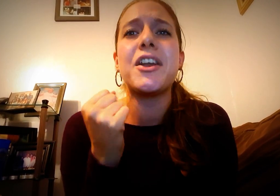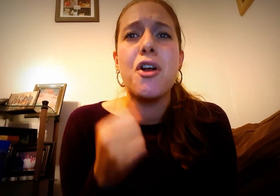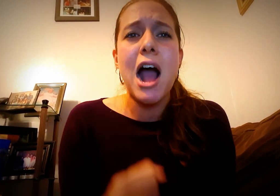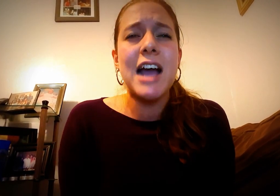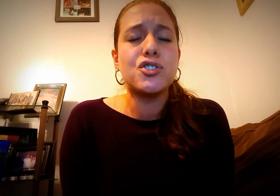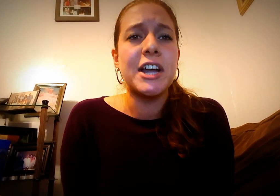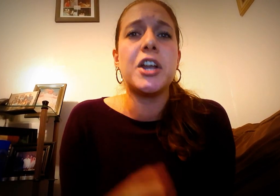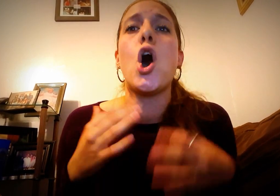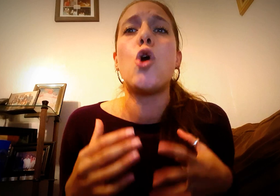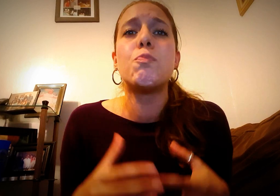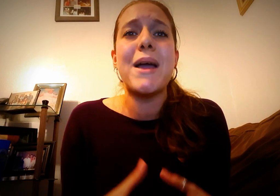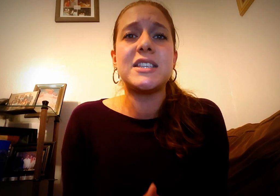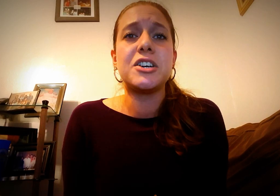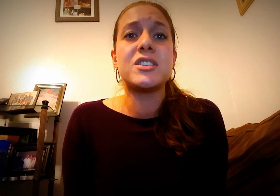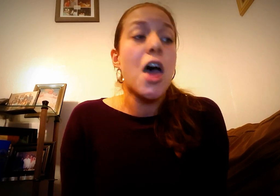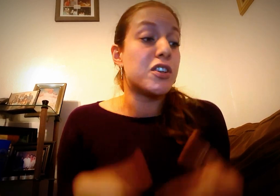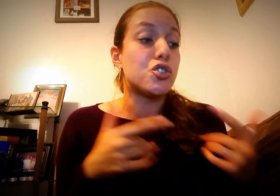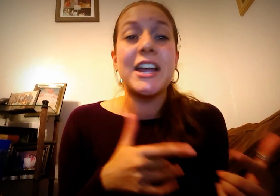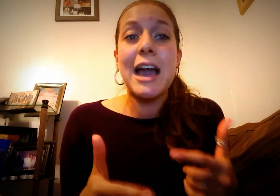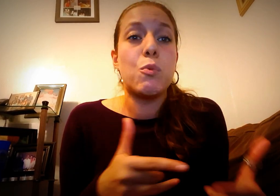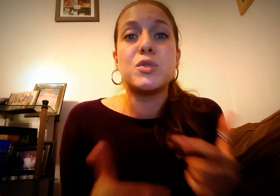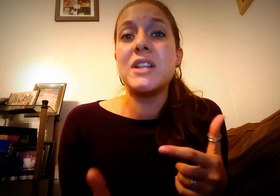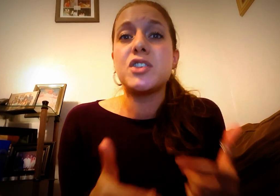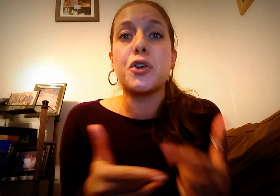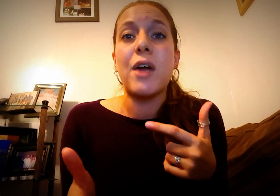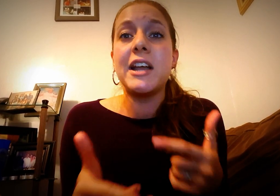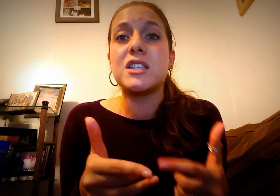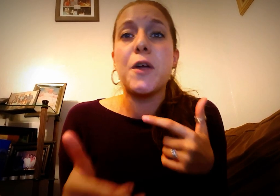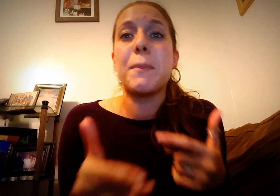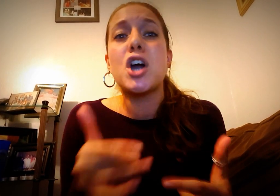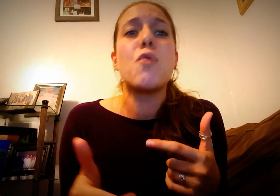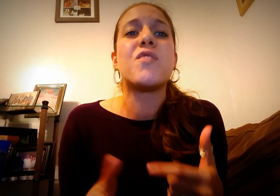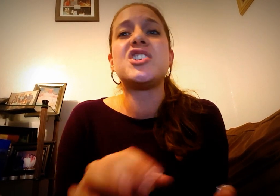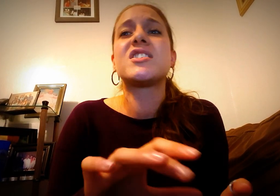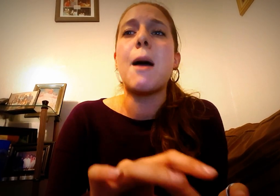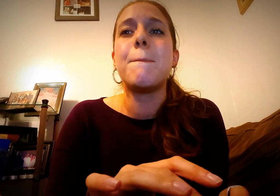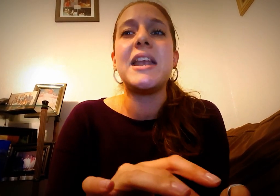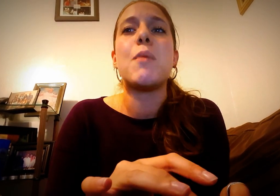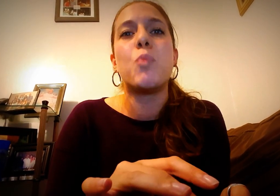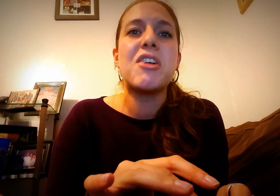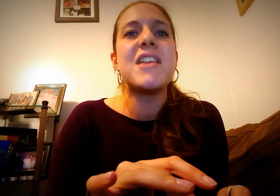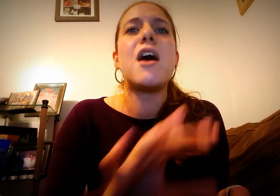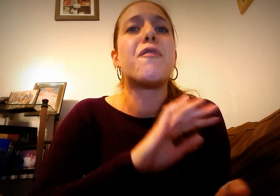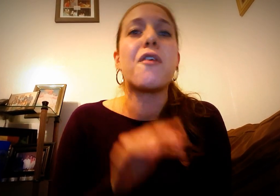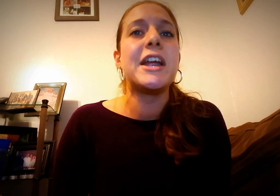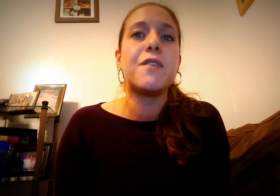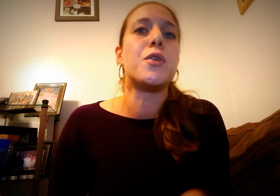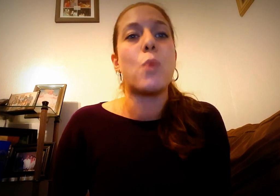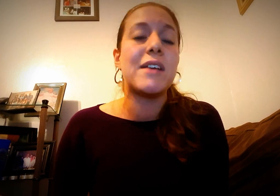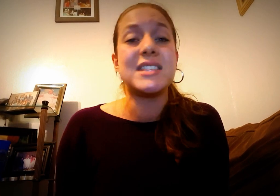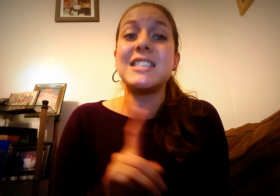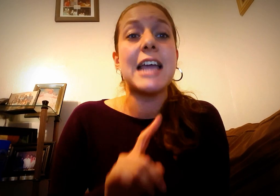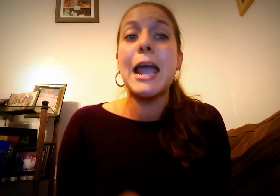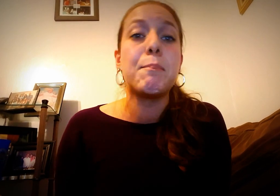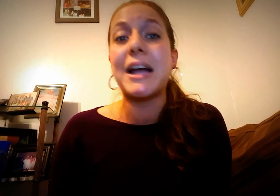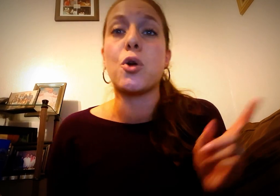her eyes, trying to hold back tears. The strikeout was once her greatest fear, but courage is coming and we're not afraid of the waves. This ain't black or